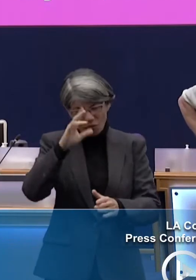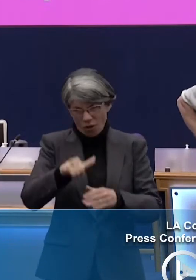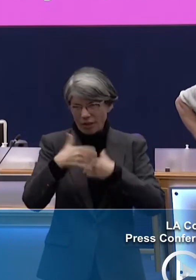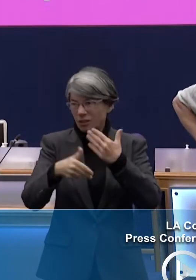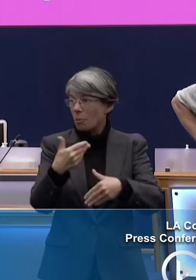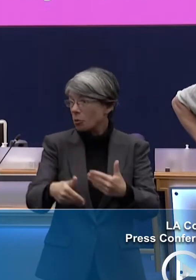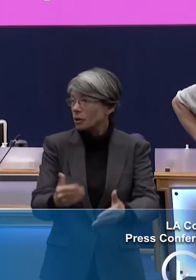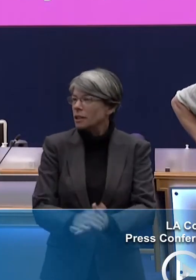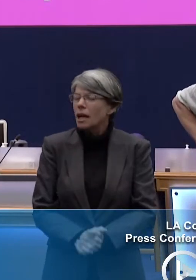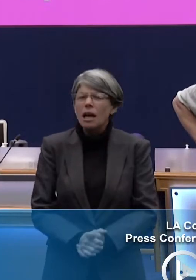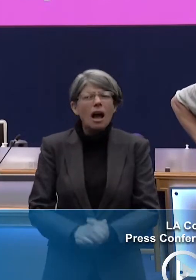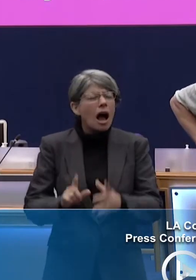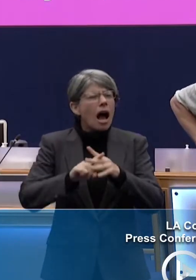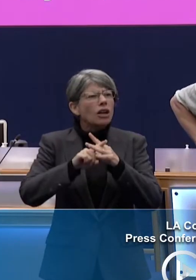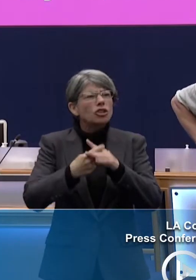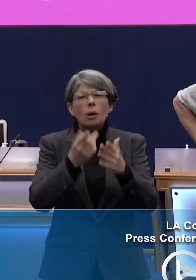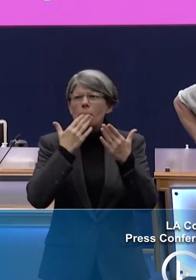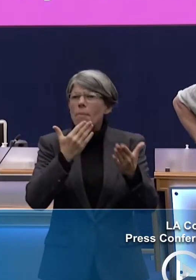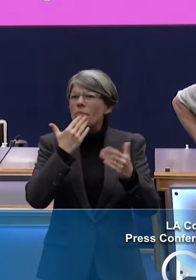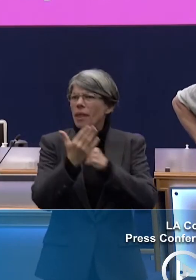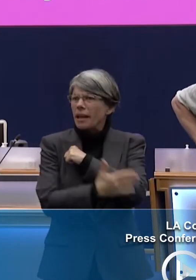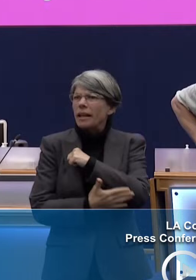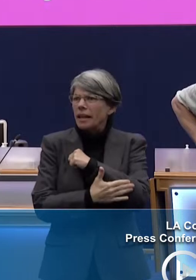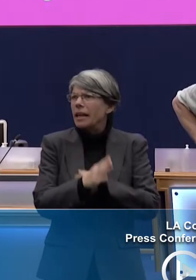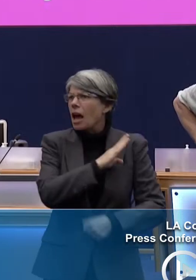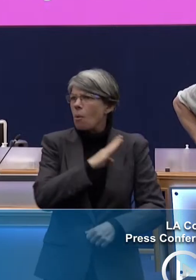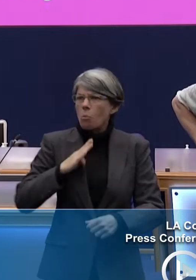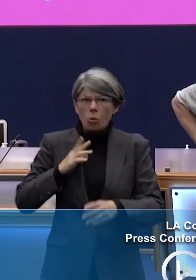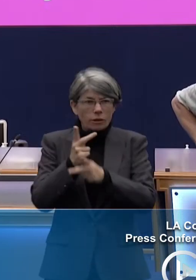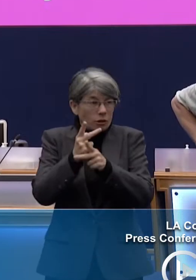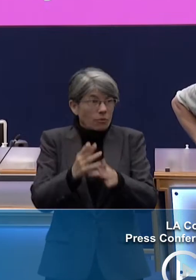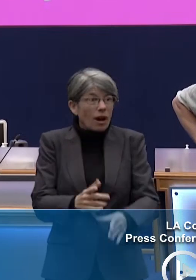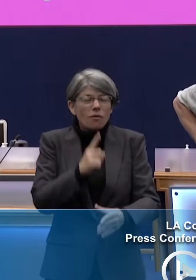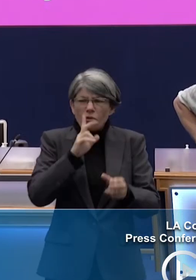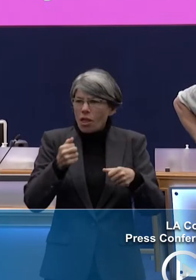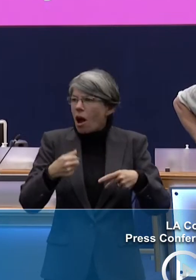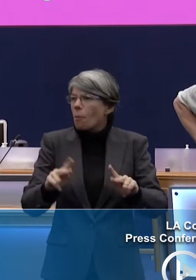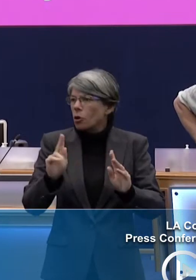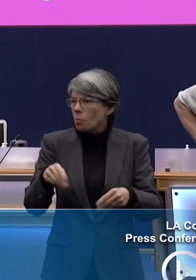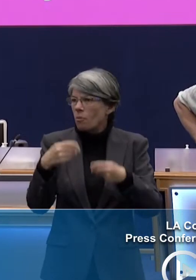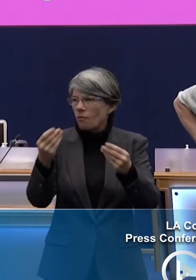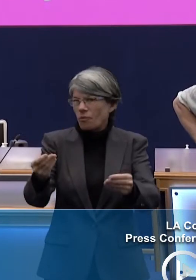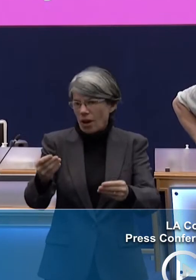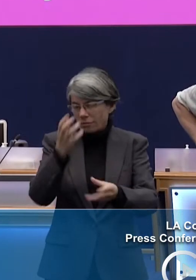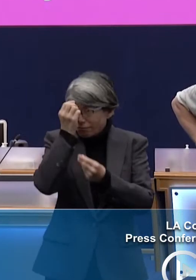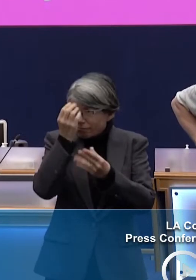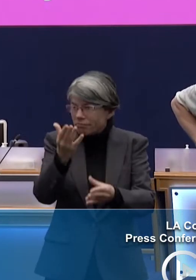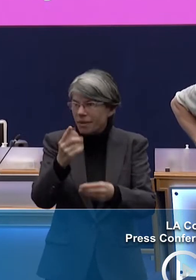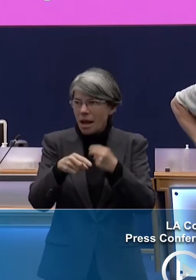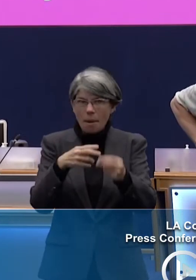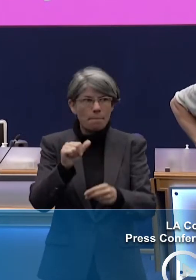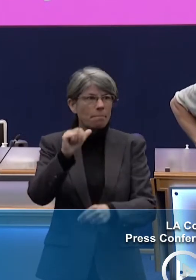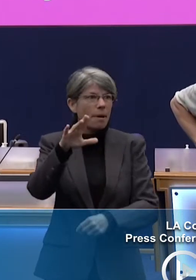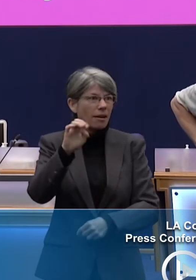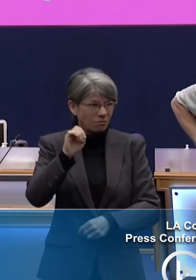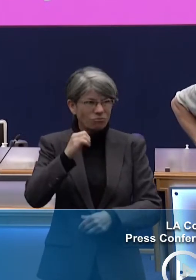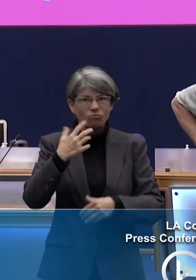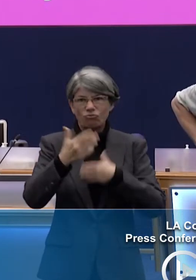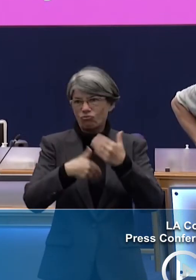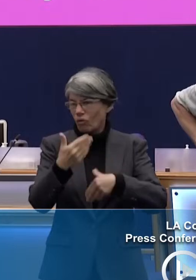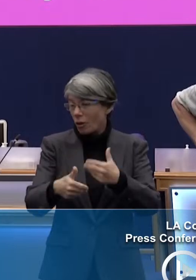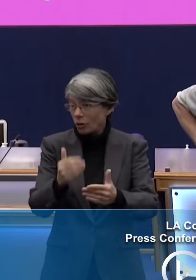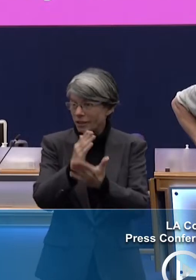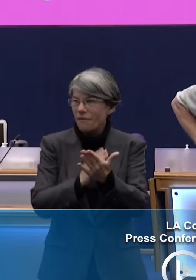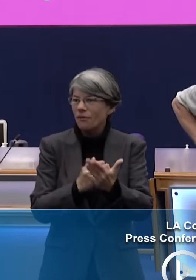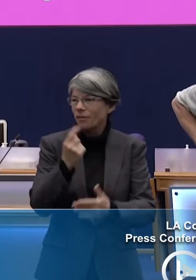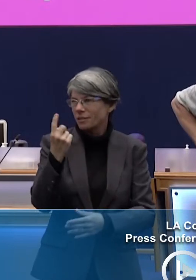operation. I just want to start by thanking the County Board of Supervisors for the opportunity to provide this update on Army Corps of Engineer progress in